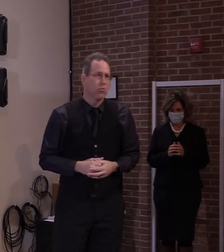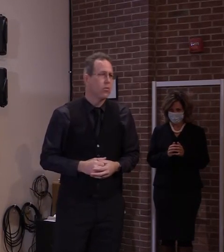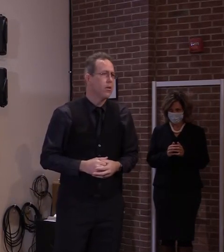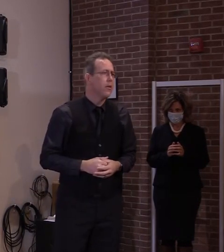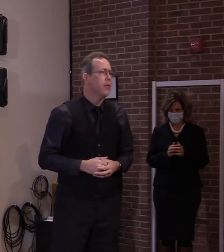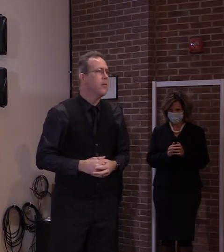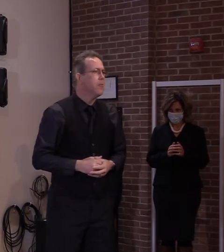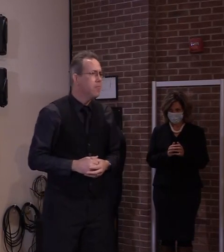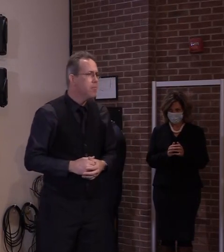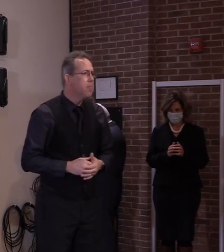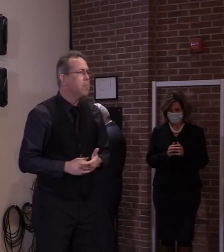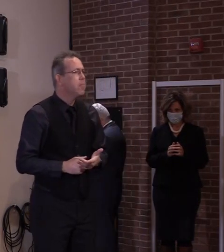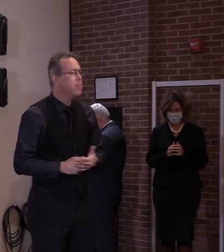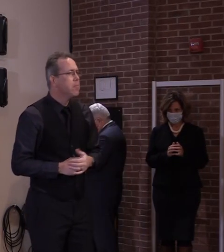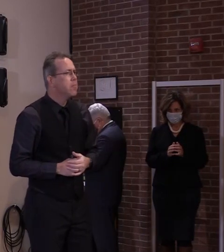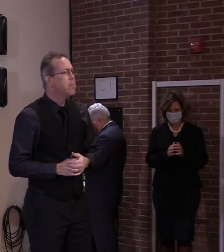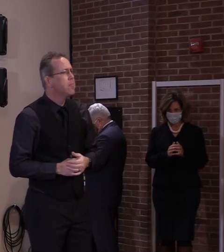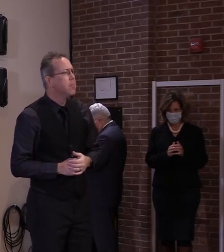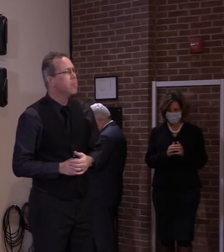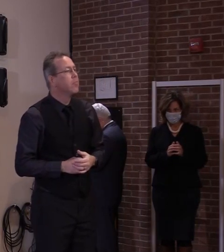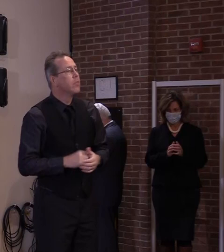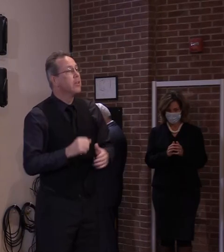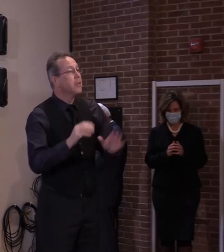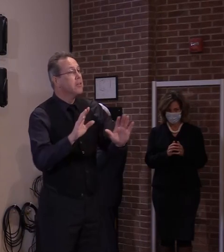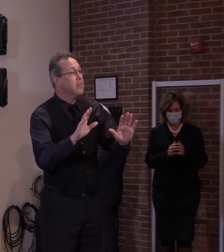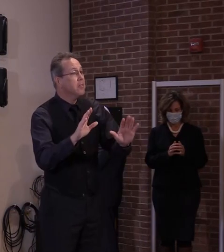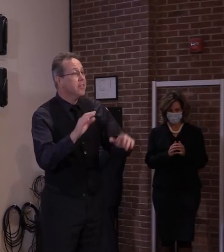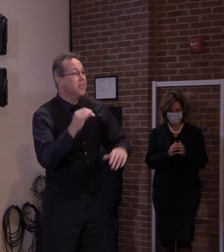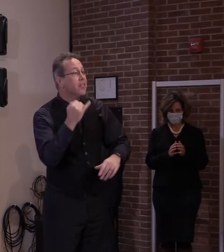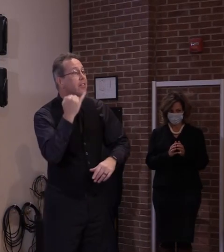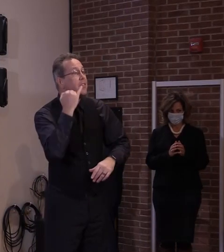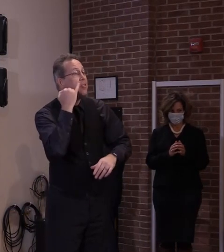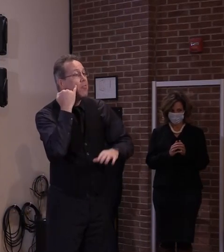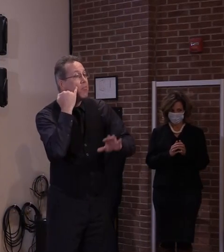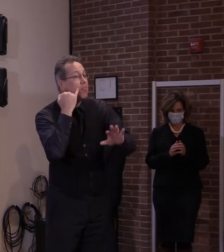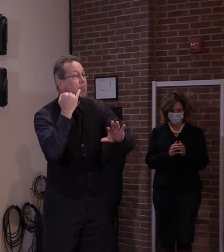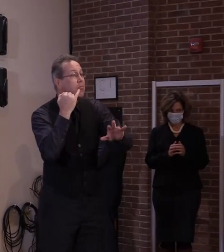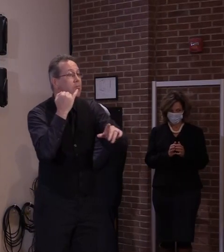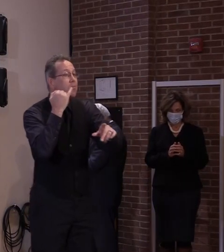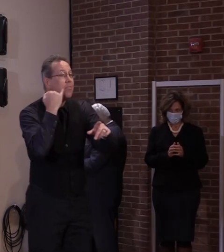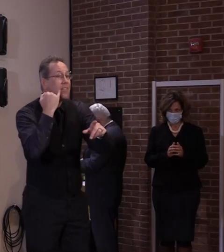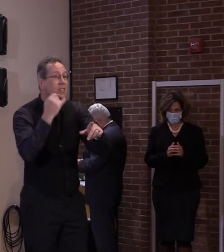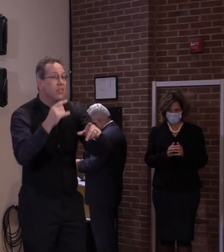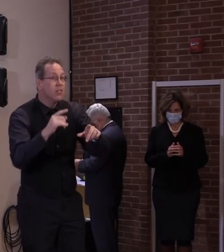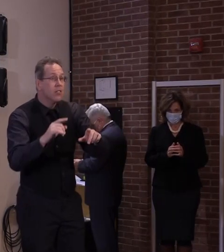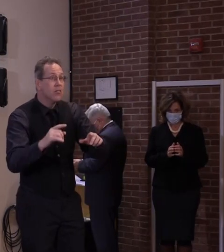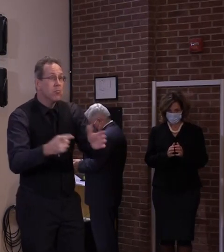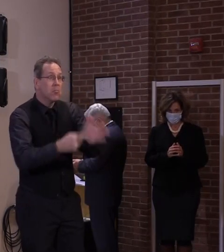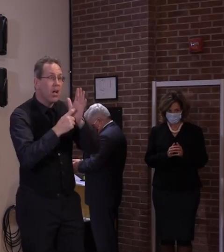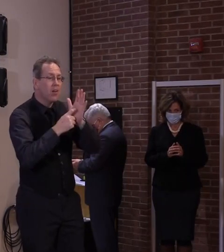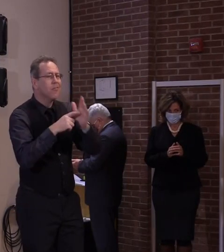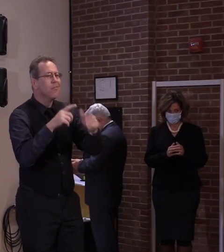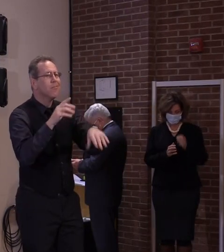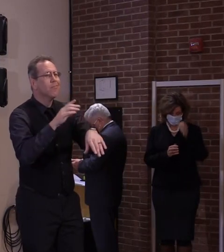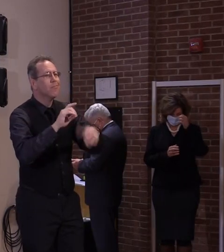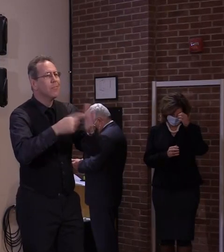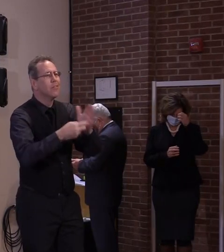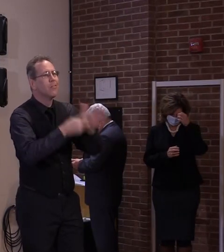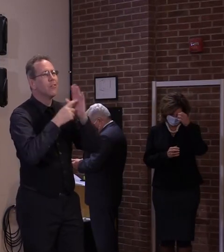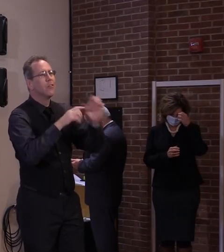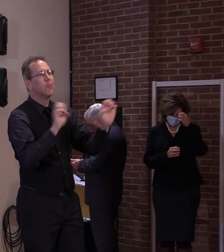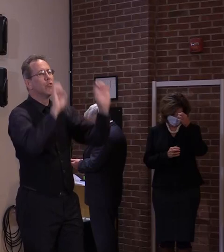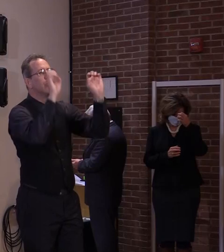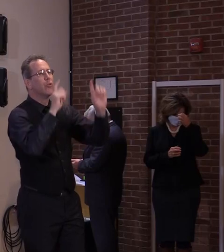First of all, it would take a state of emergency to impose that type of restriction or to force people